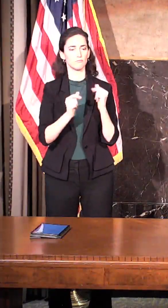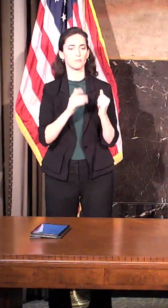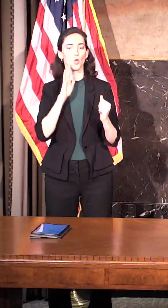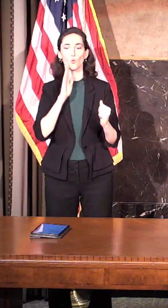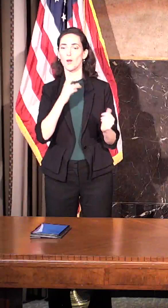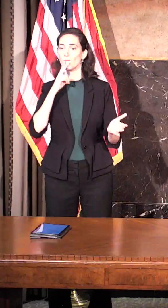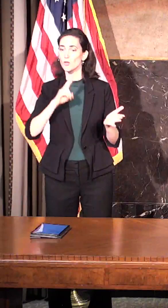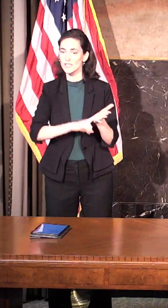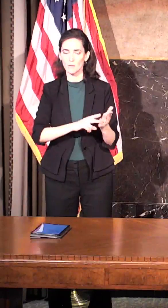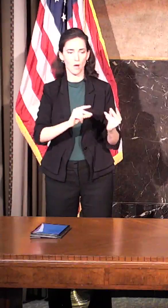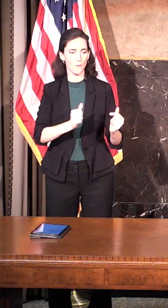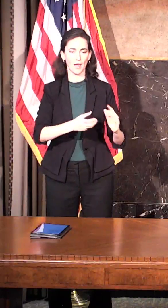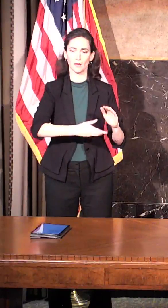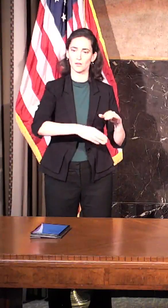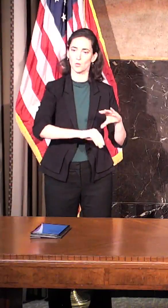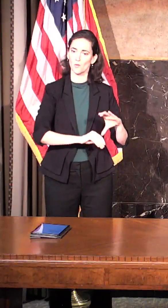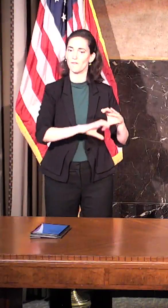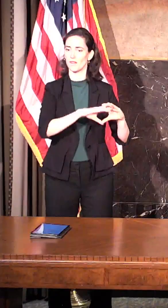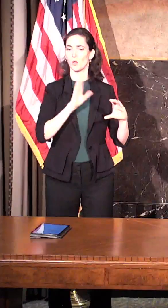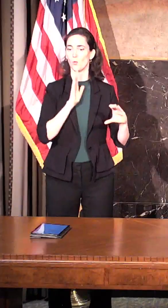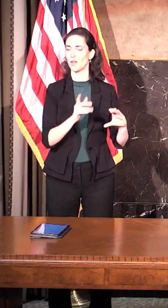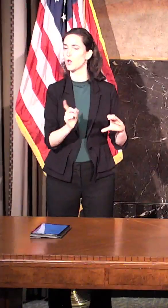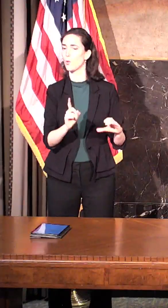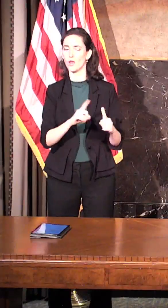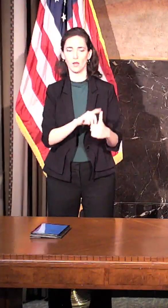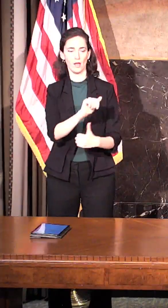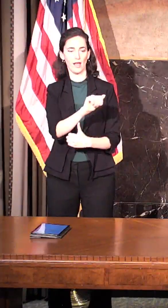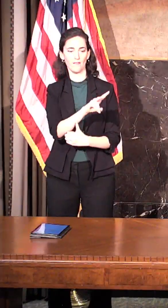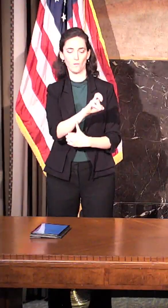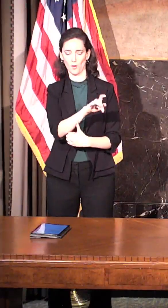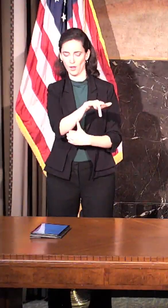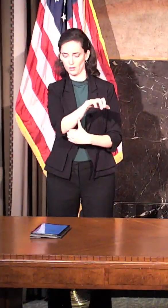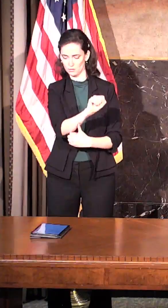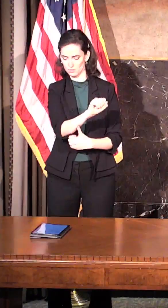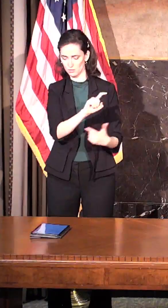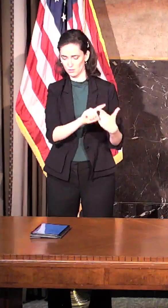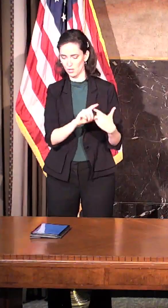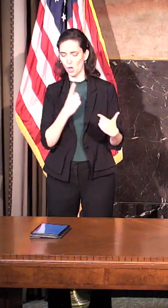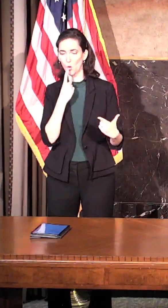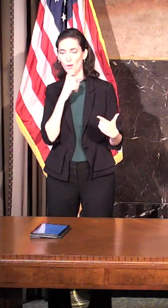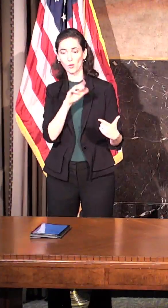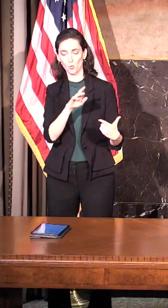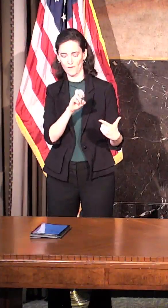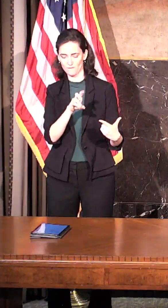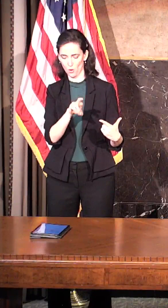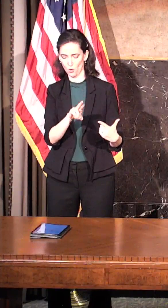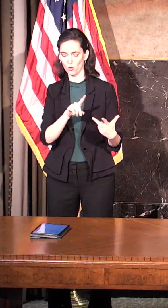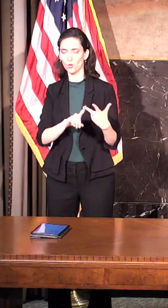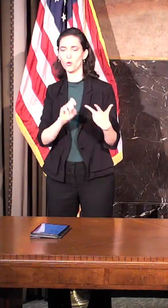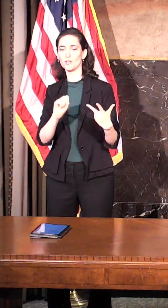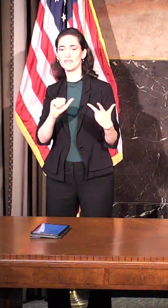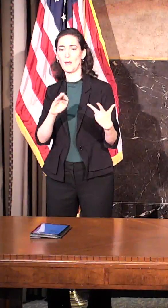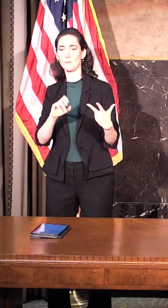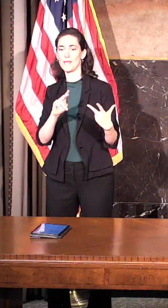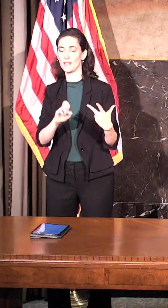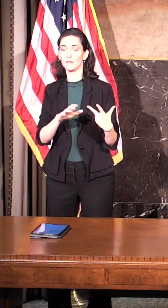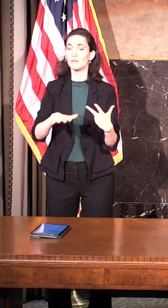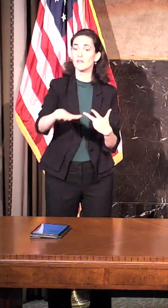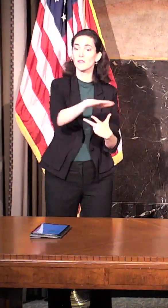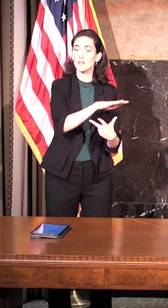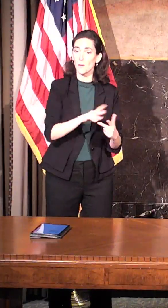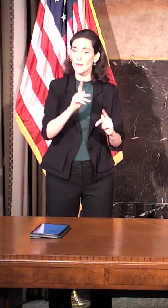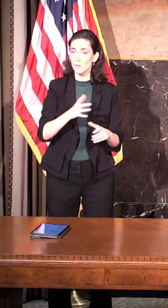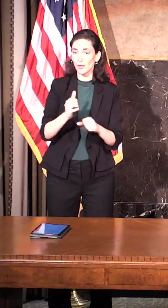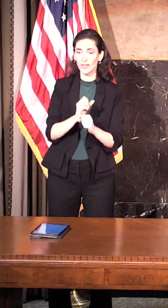are Avoyelles, Red River, and Sabine, where more than 50% of the SNAP households lost power for more than